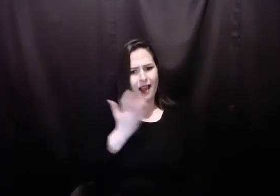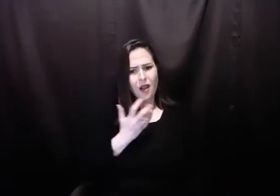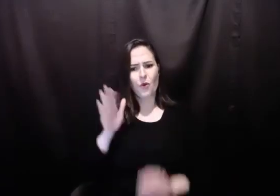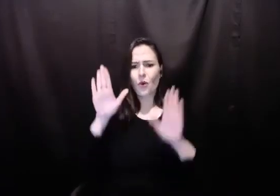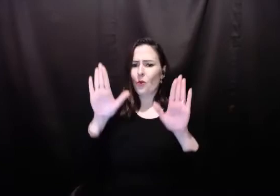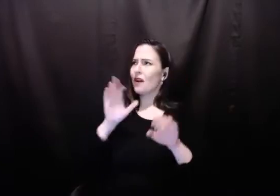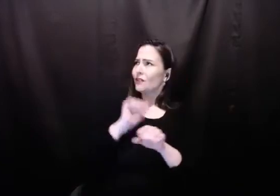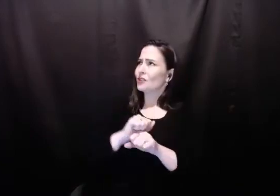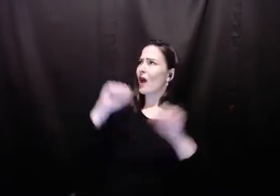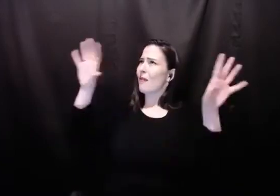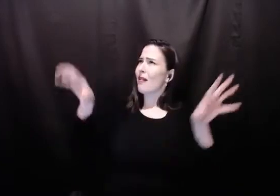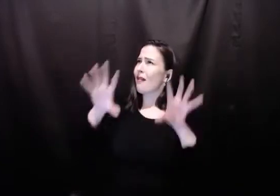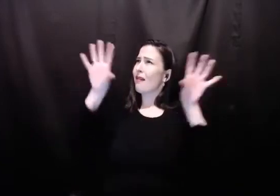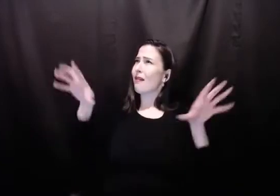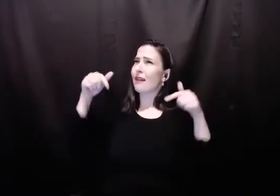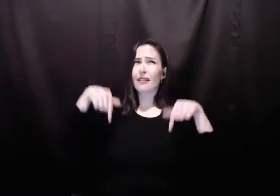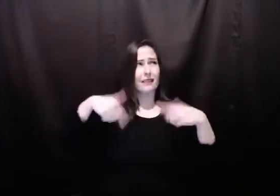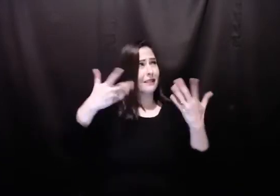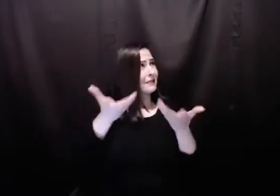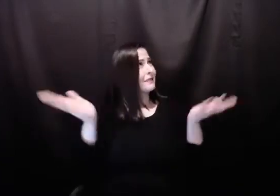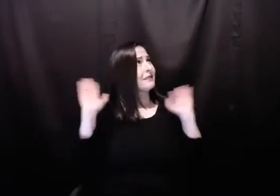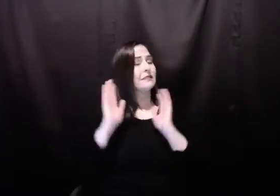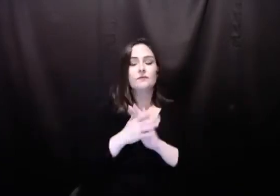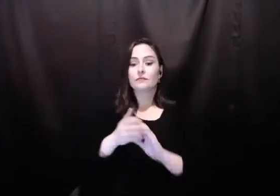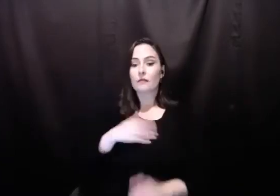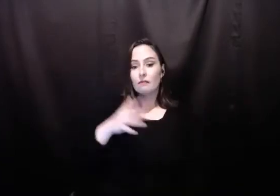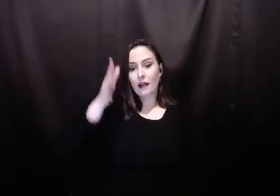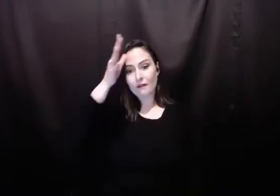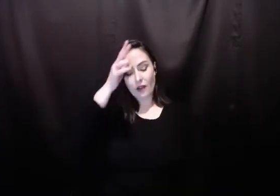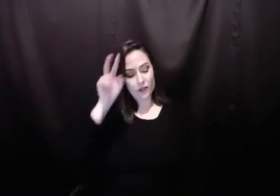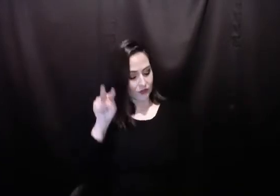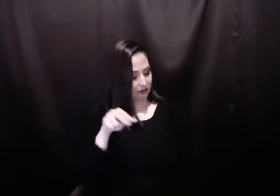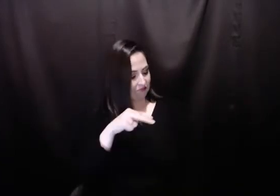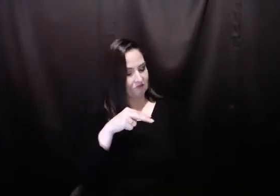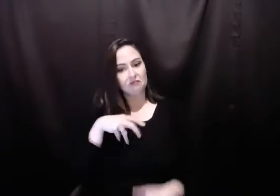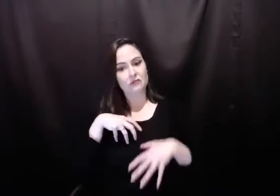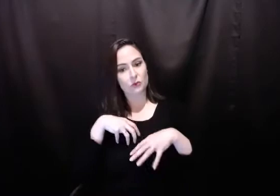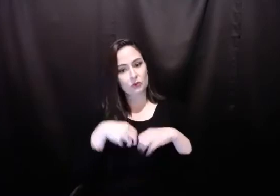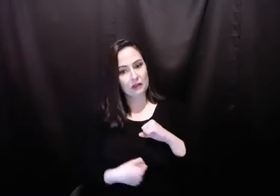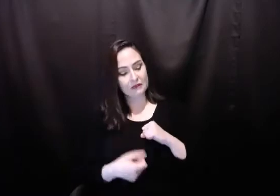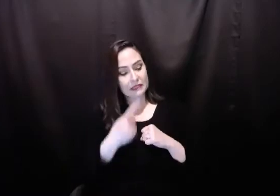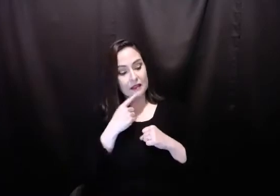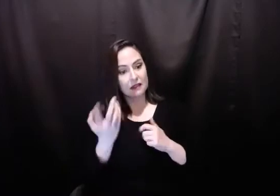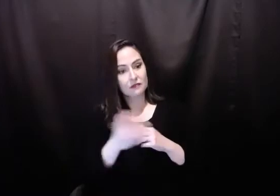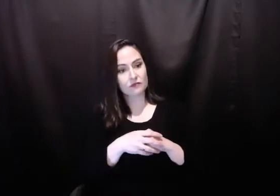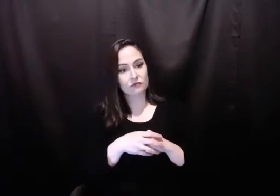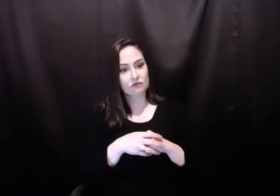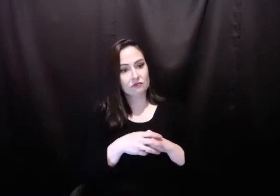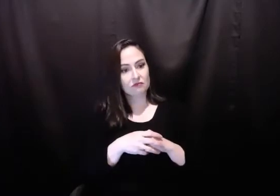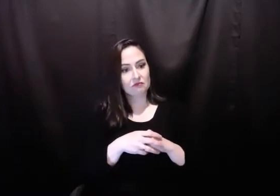said, "This is nothing. At dawn, they're going to execute a Protestant." So that's the